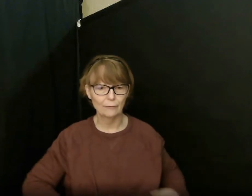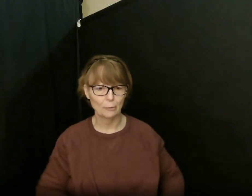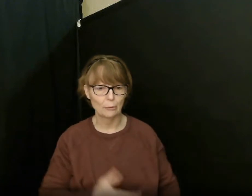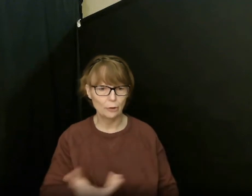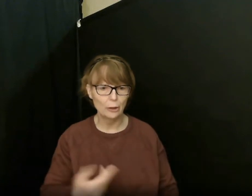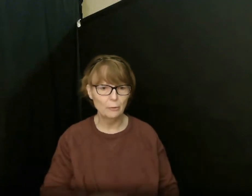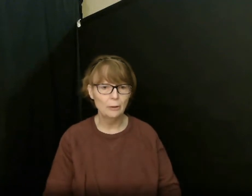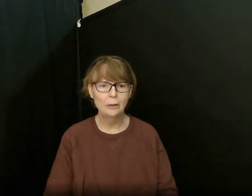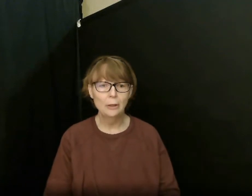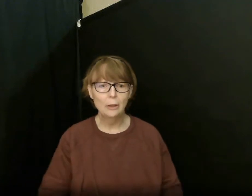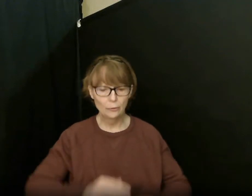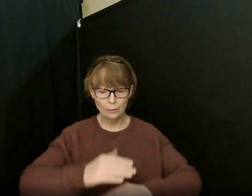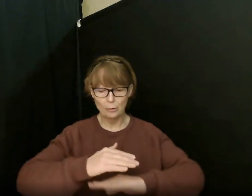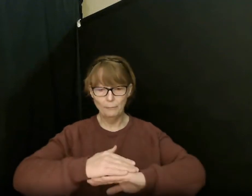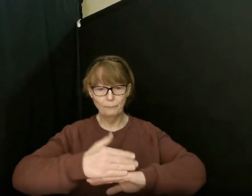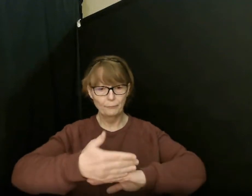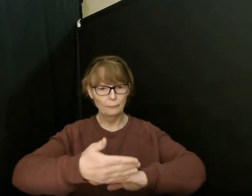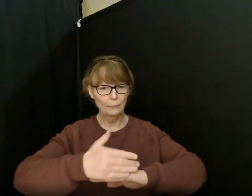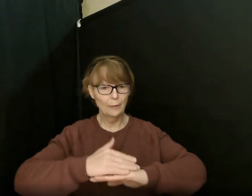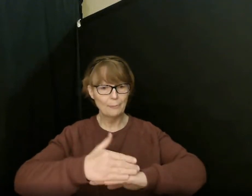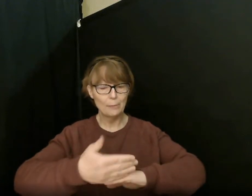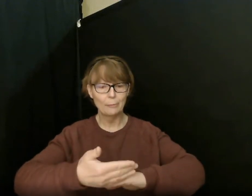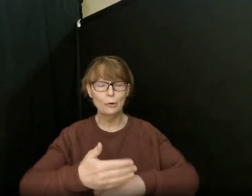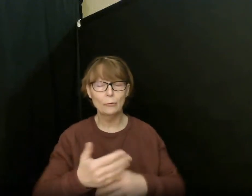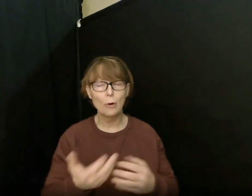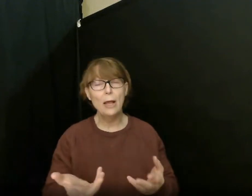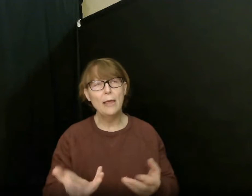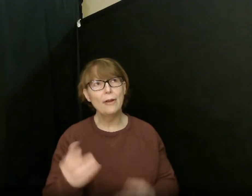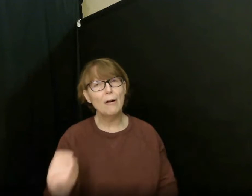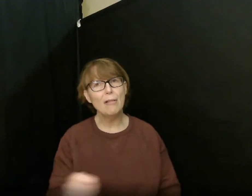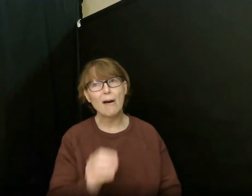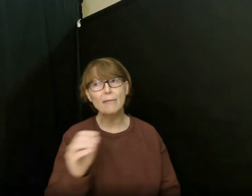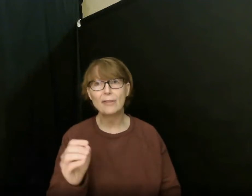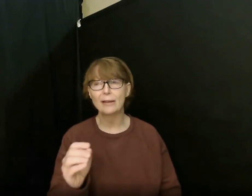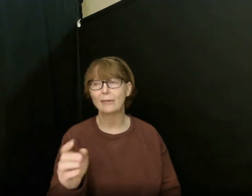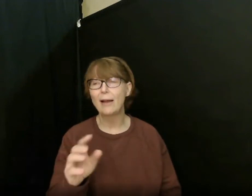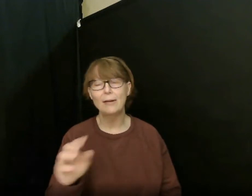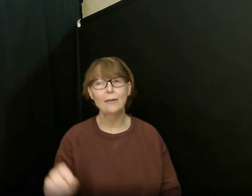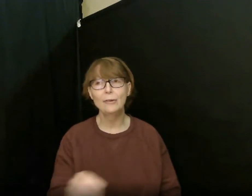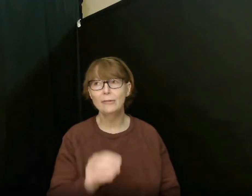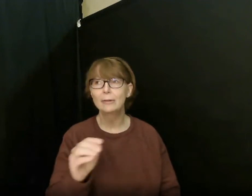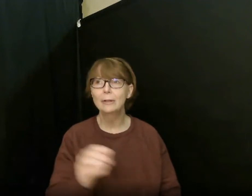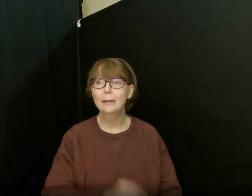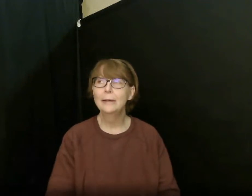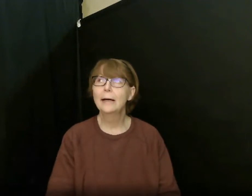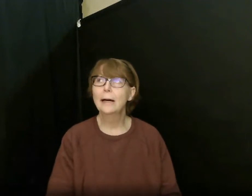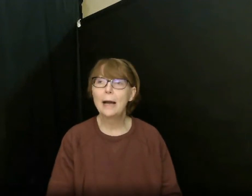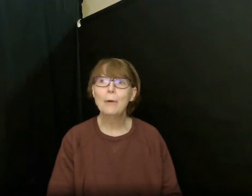uncomfortable?" So laptop computer. So there are a lot of things. I will have to